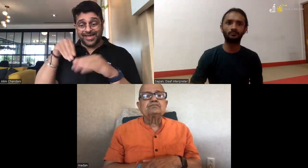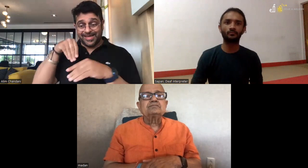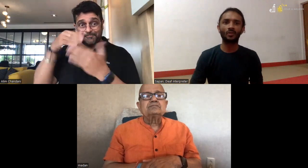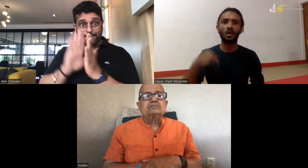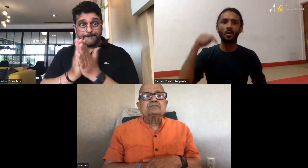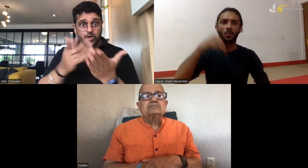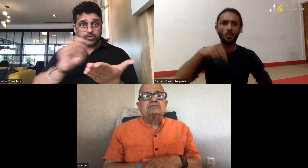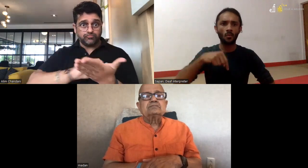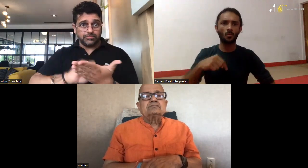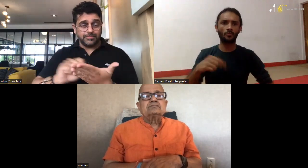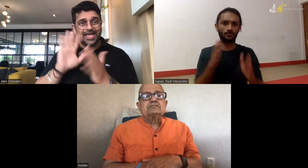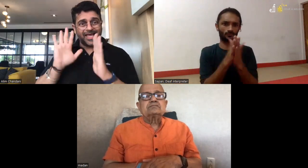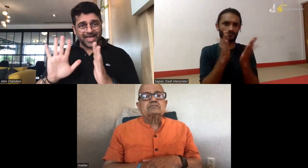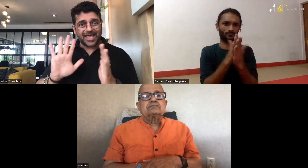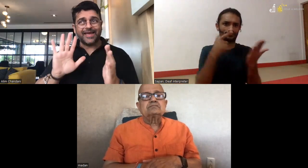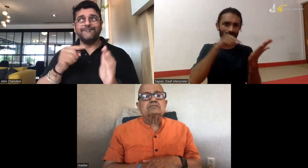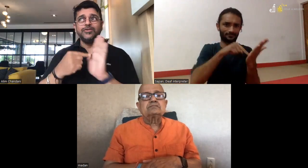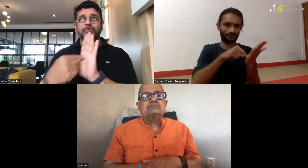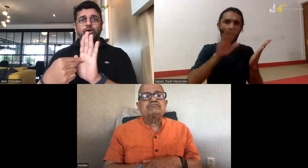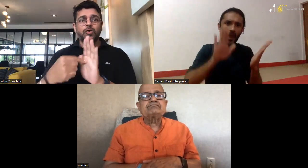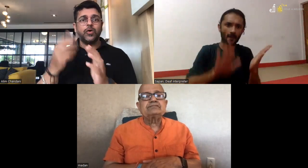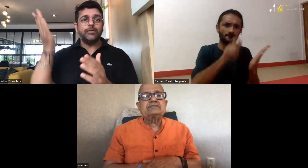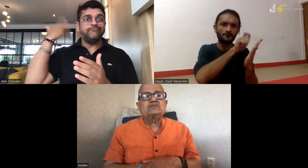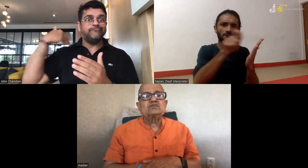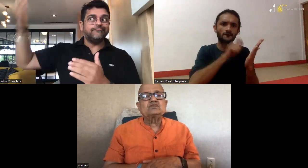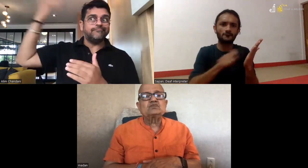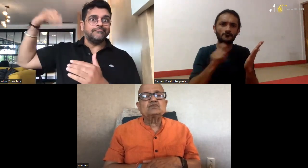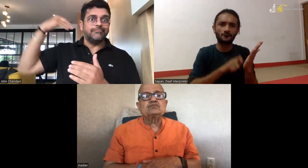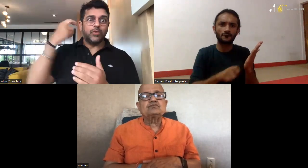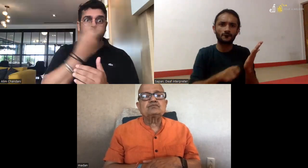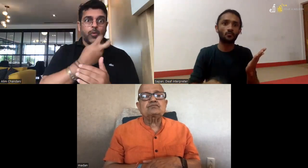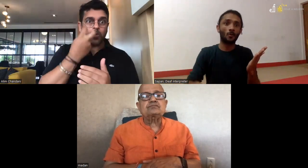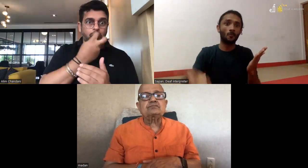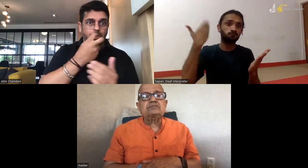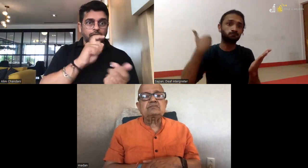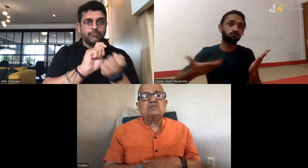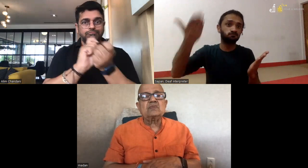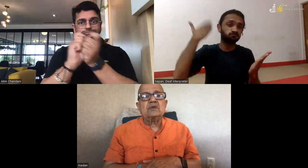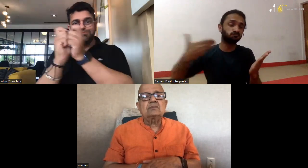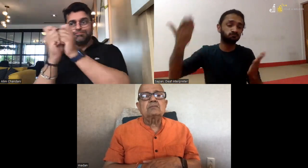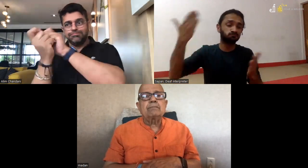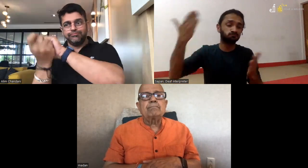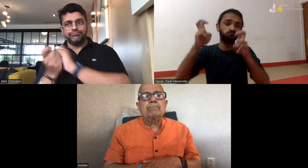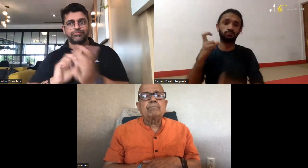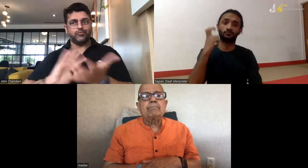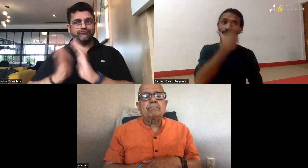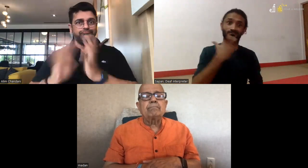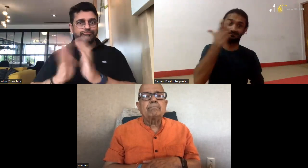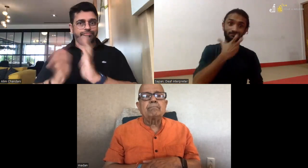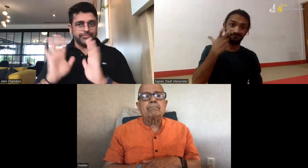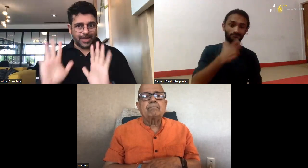work in your own team, you're not secretive about anything, and not working alone.